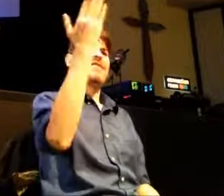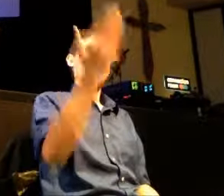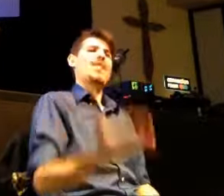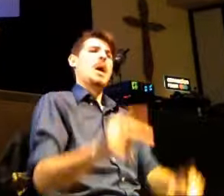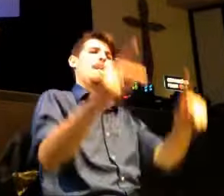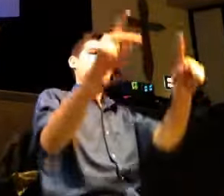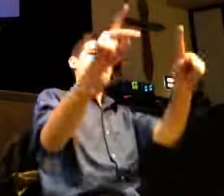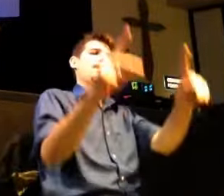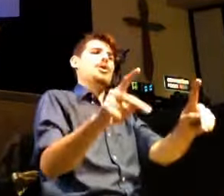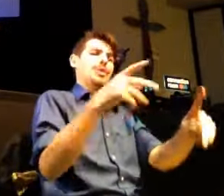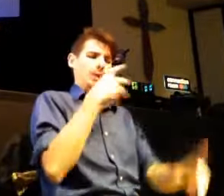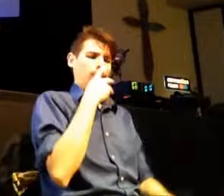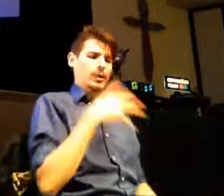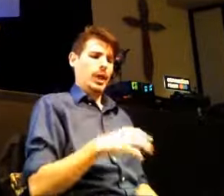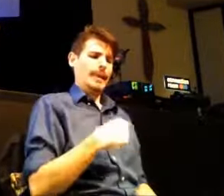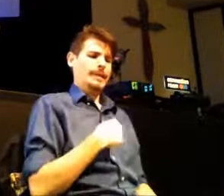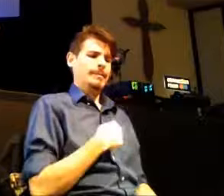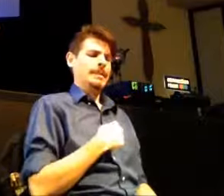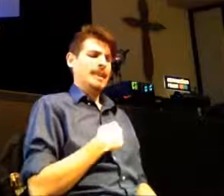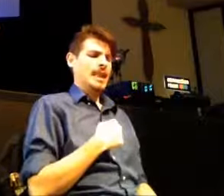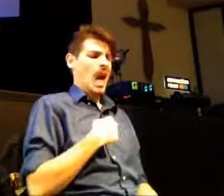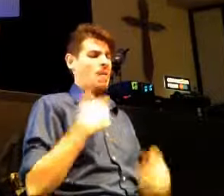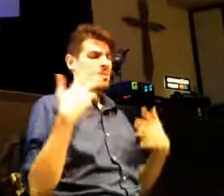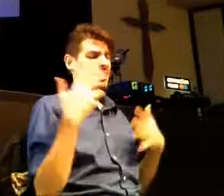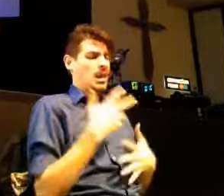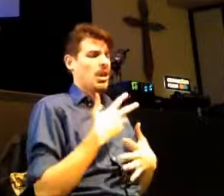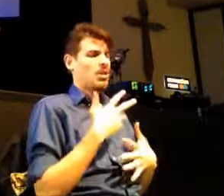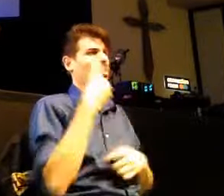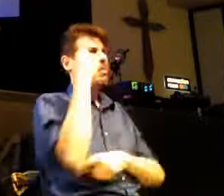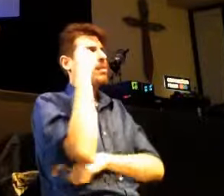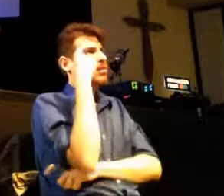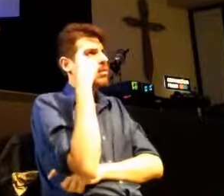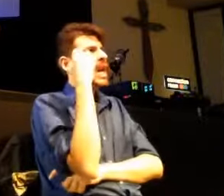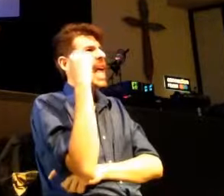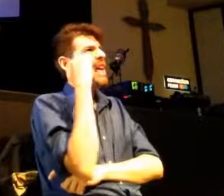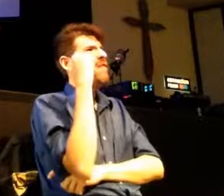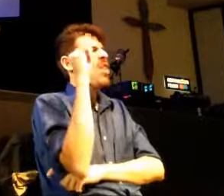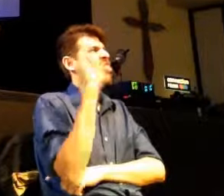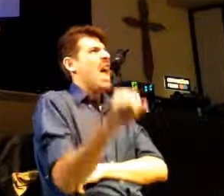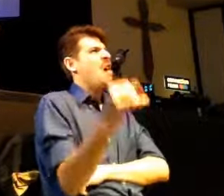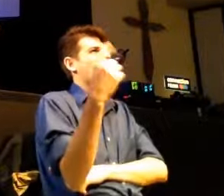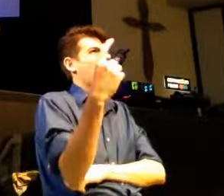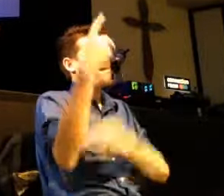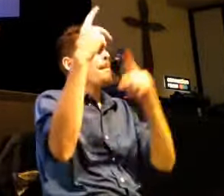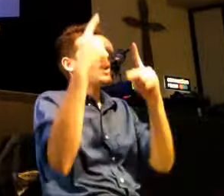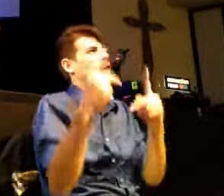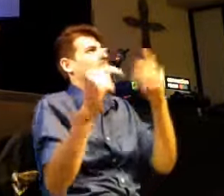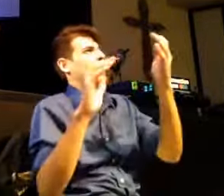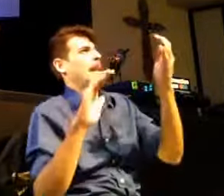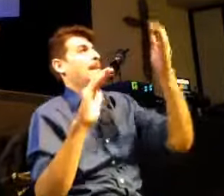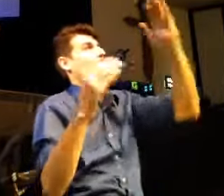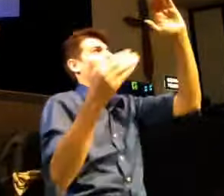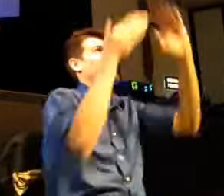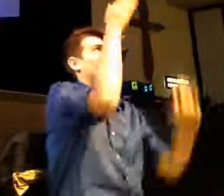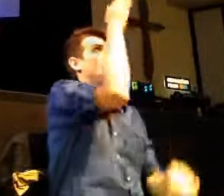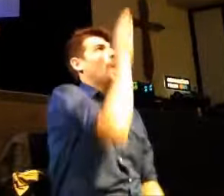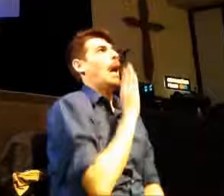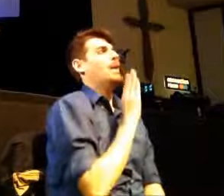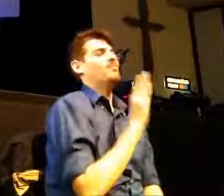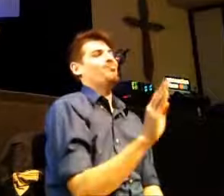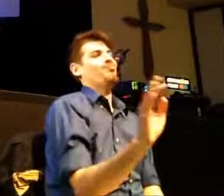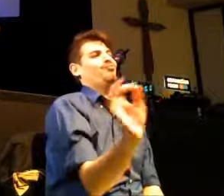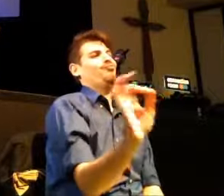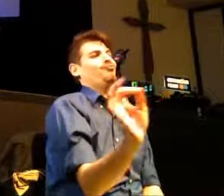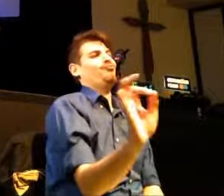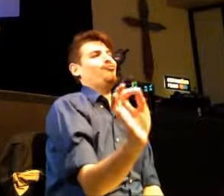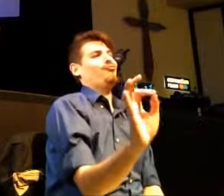that's what I'm afraid of. You know what? I'll make it through that. God's on my side. I'll make it through that. It's really not